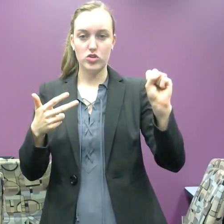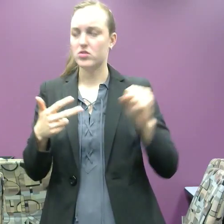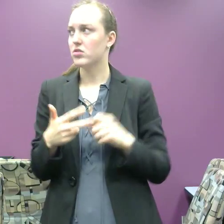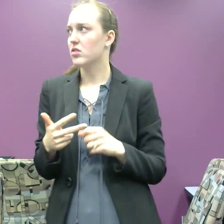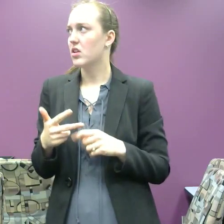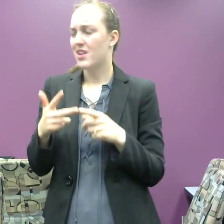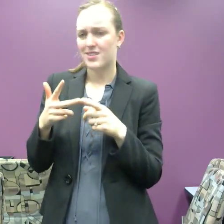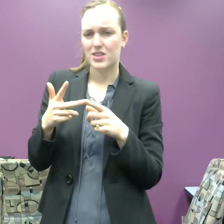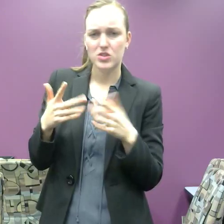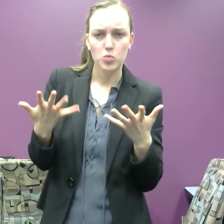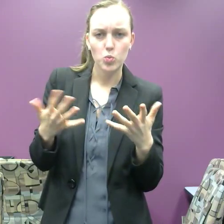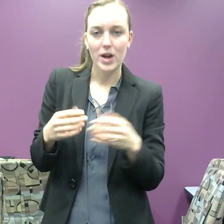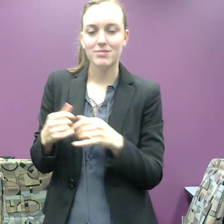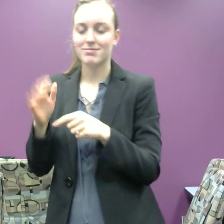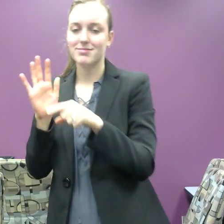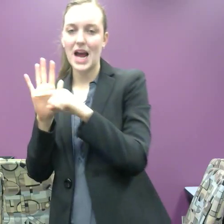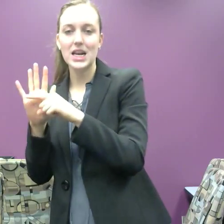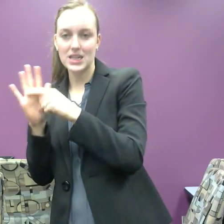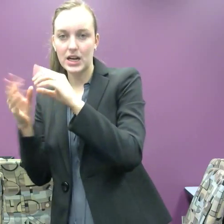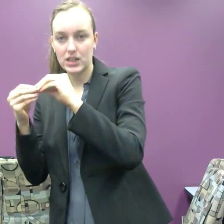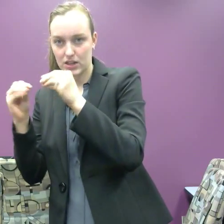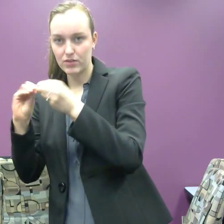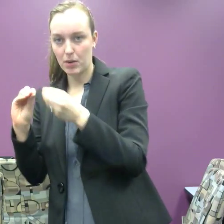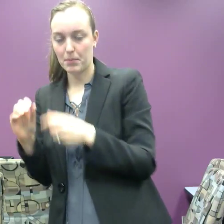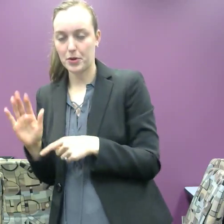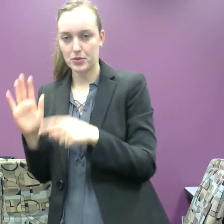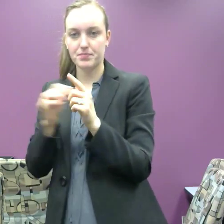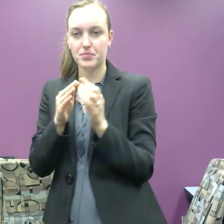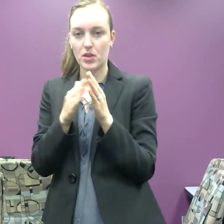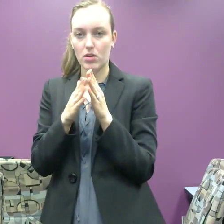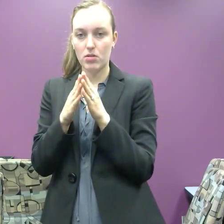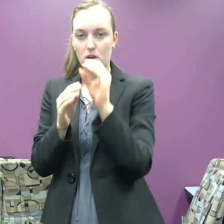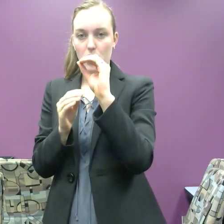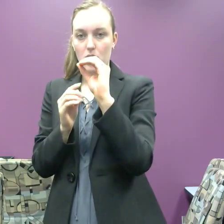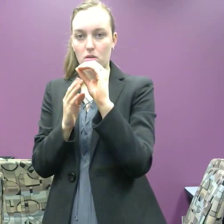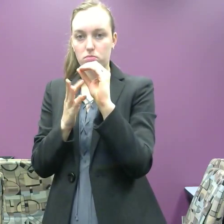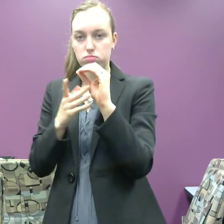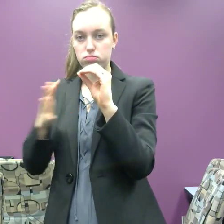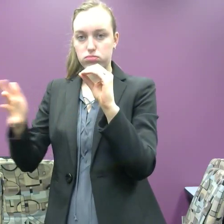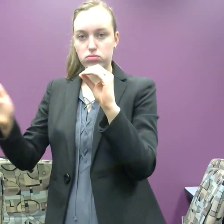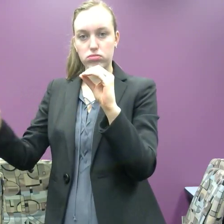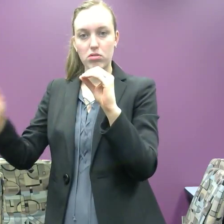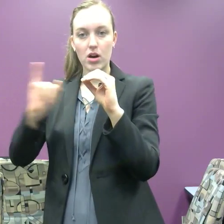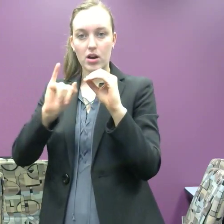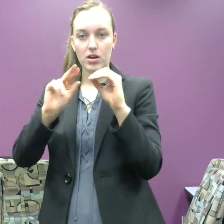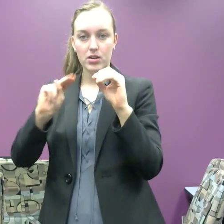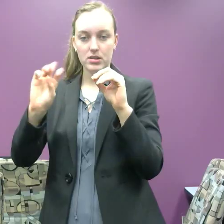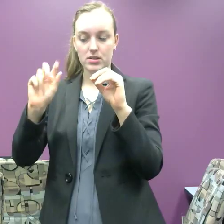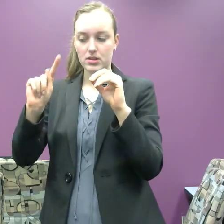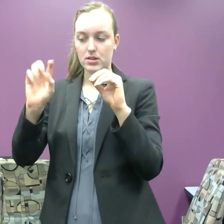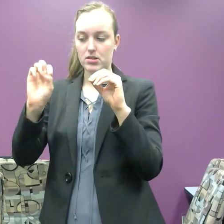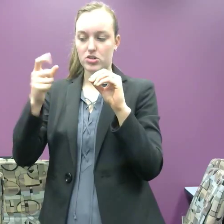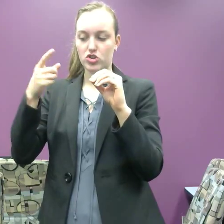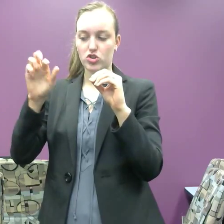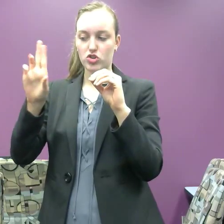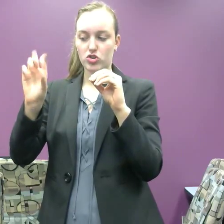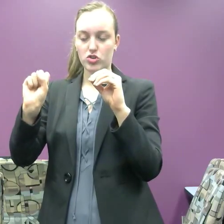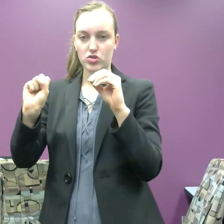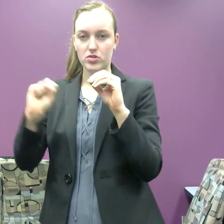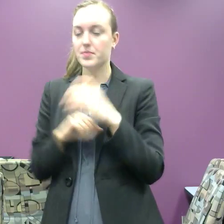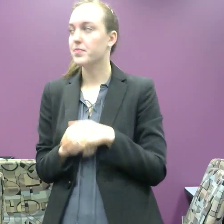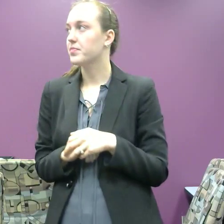our negative numbers there. So now this number line has all of the integers on it. If I wanted -3, for